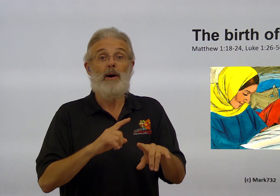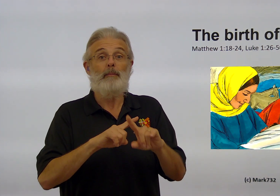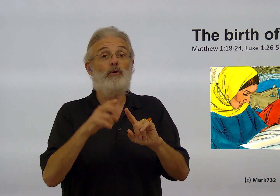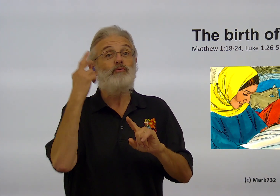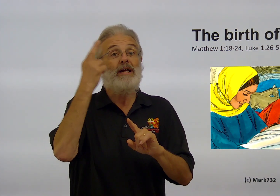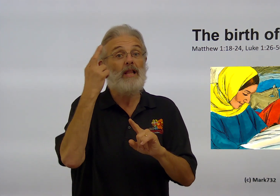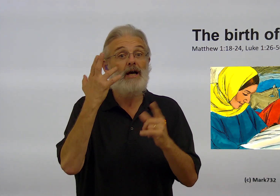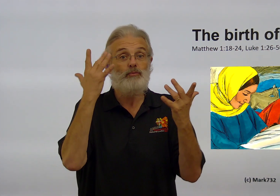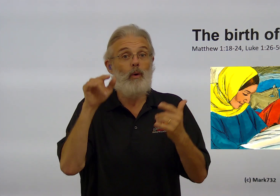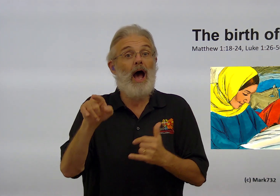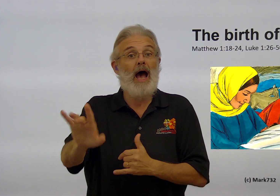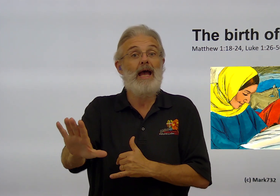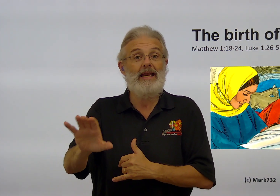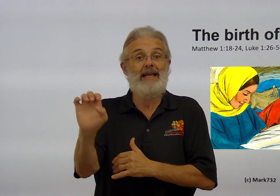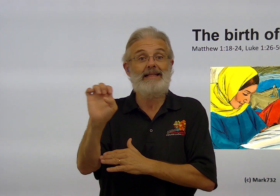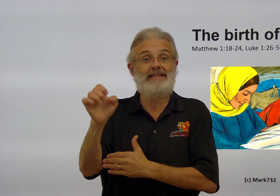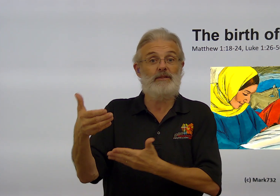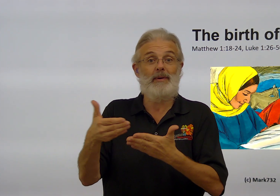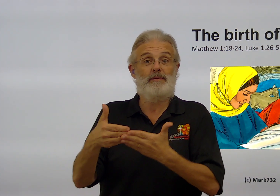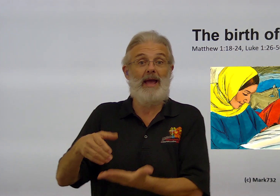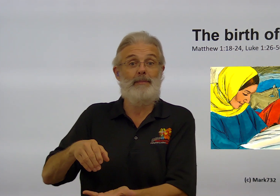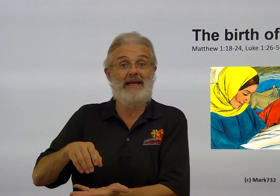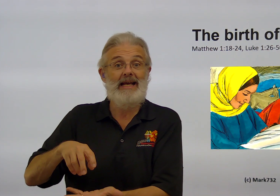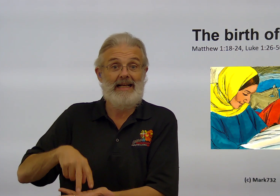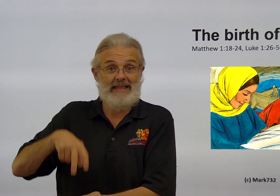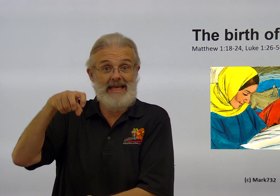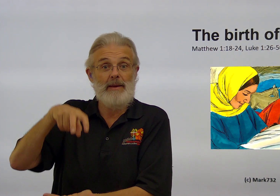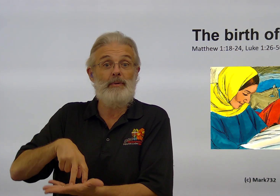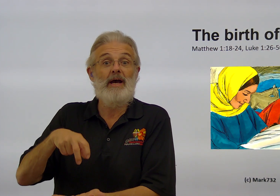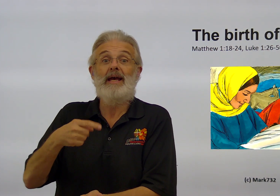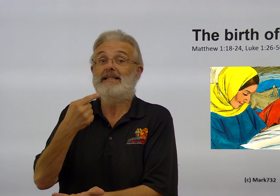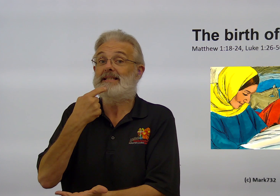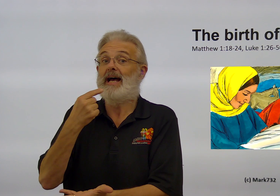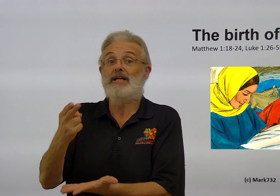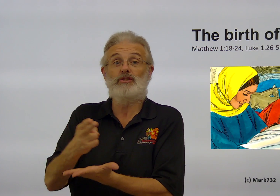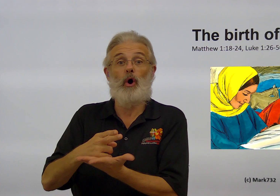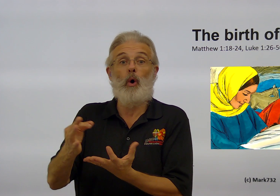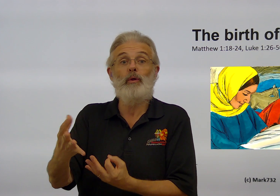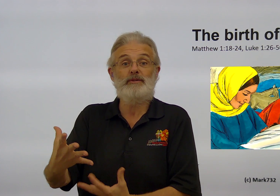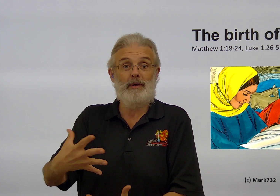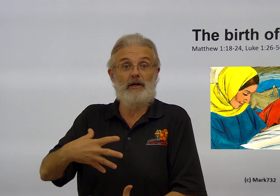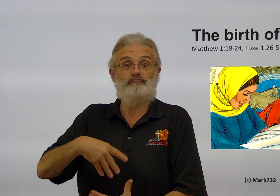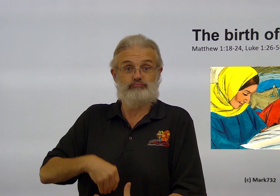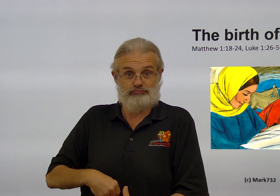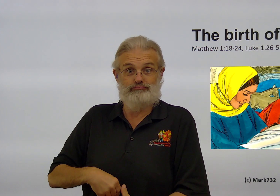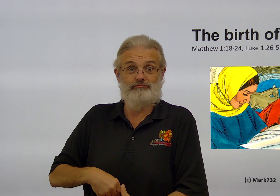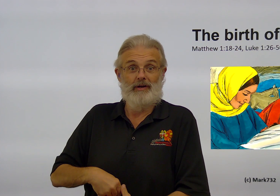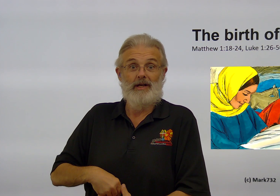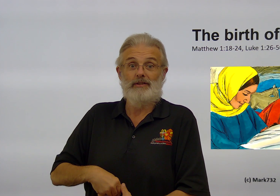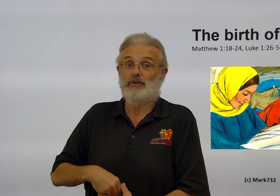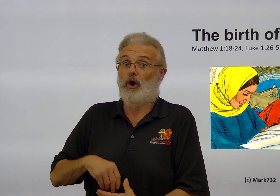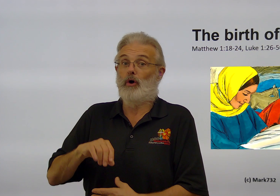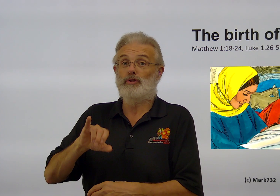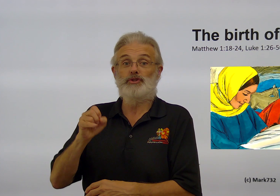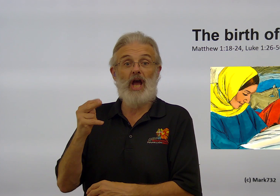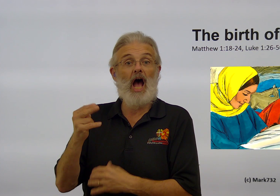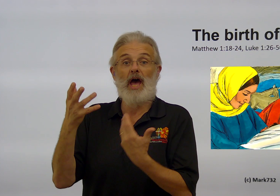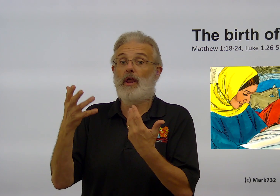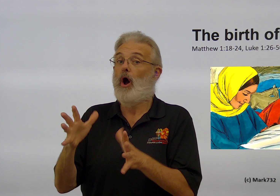But realize, why did Elizabeth baby leap? It says the Holy Spirit, boom. So John